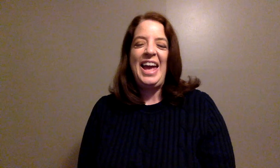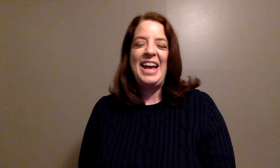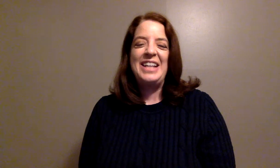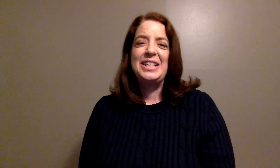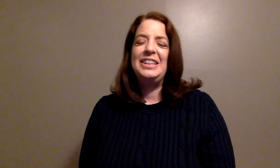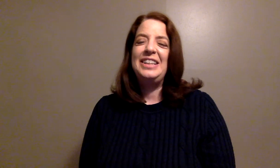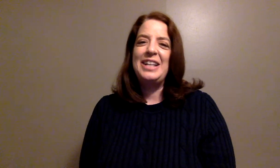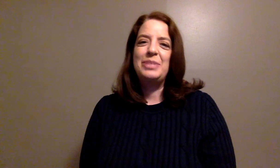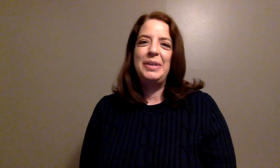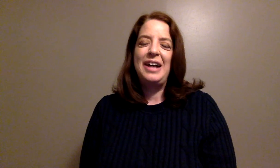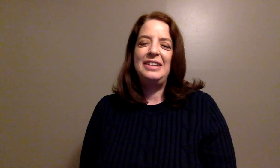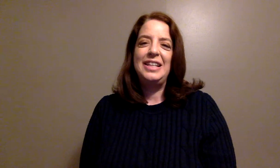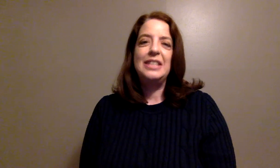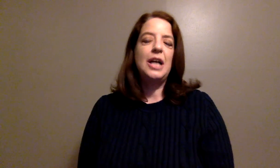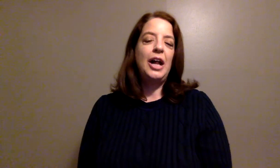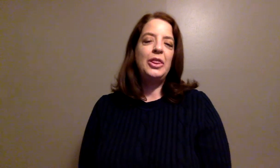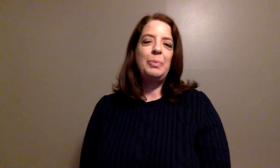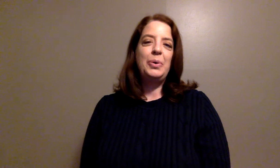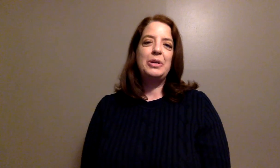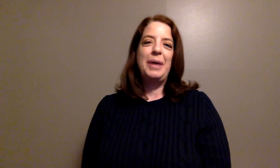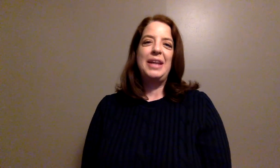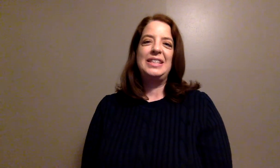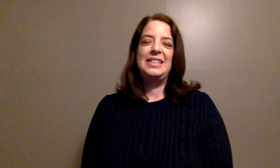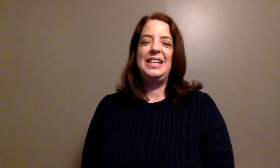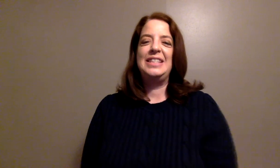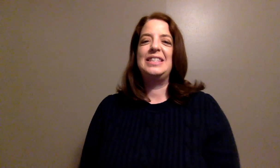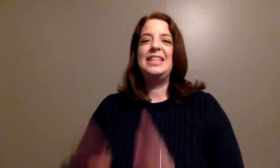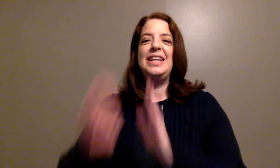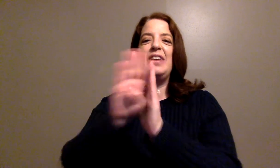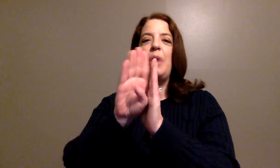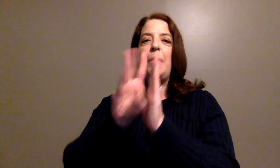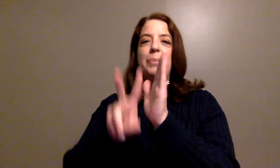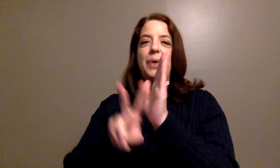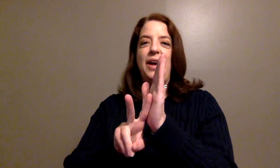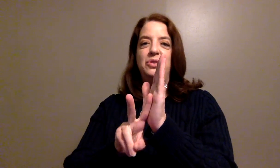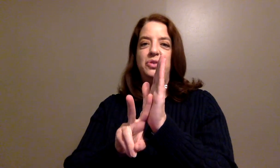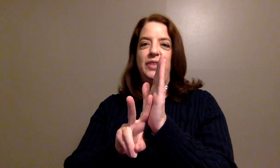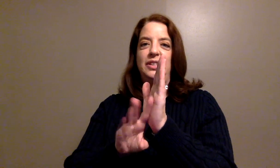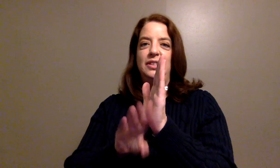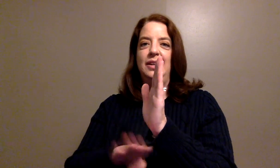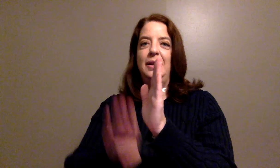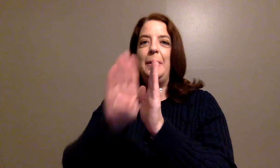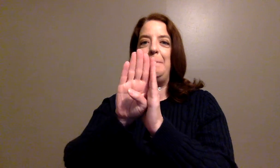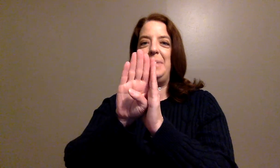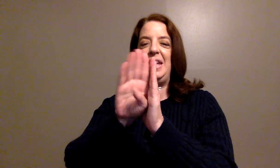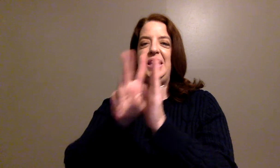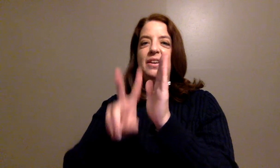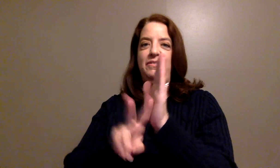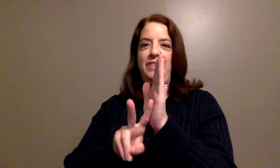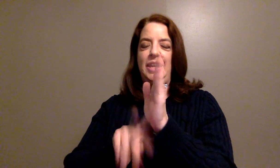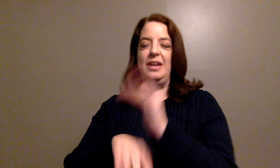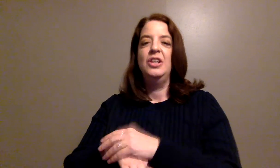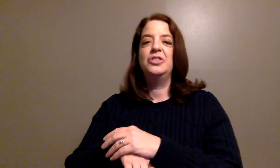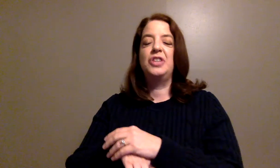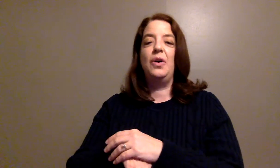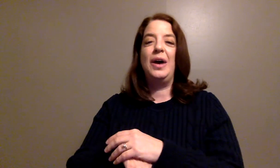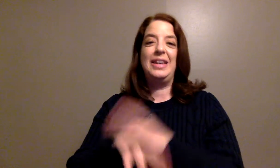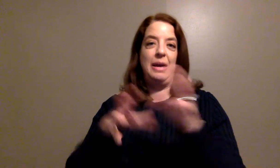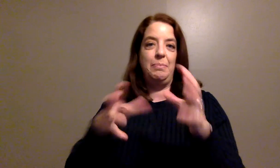And last but not least, on the border by the sea is the city of Brownsville, BV. So again, part